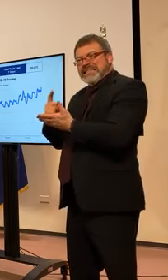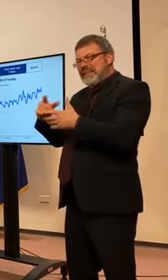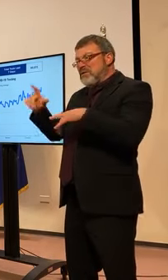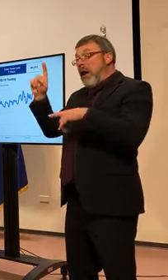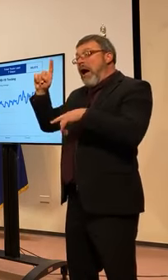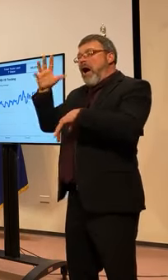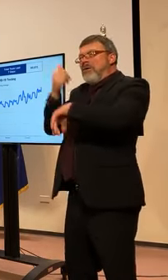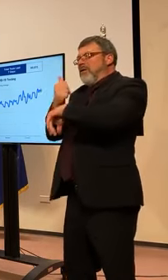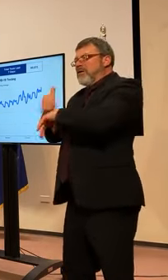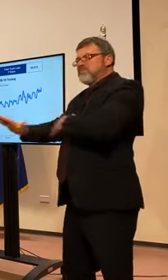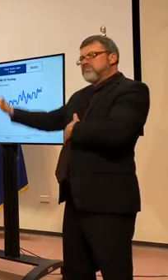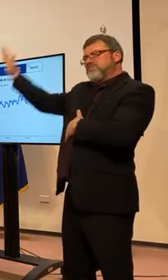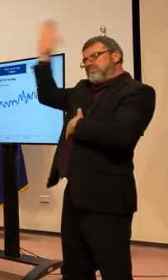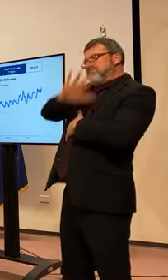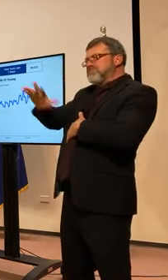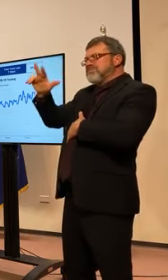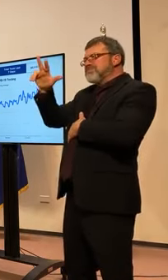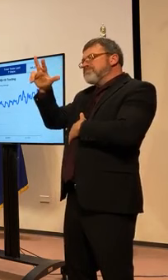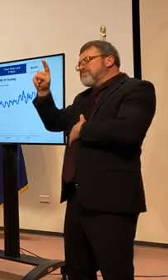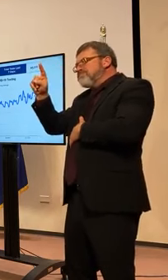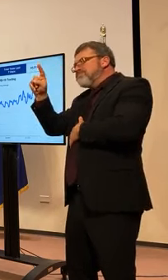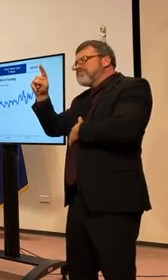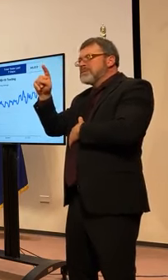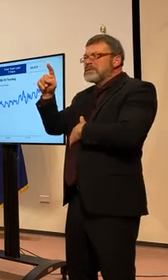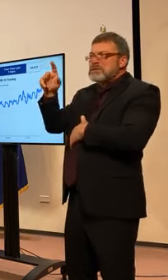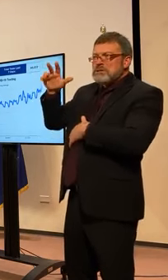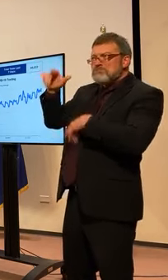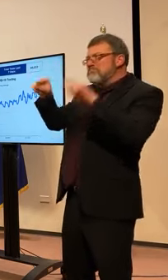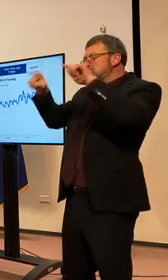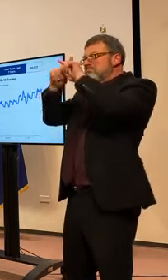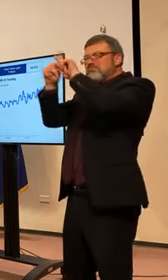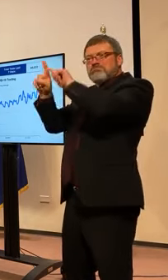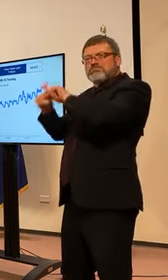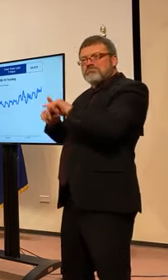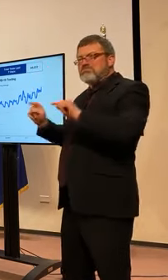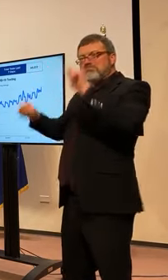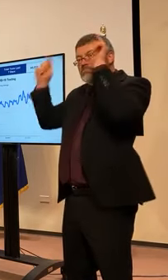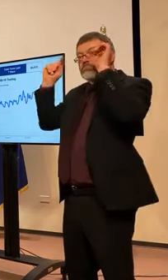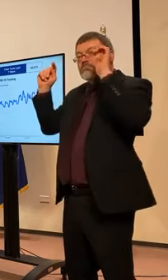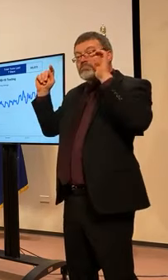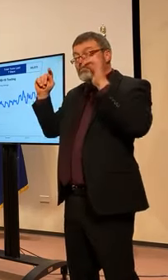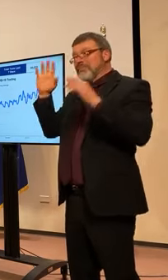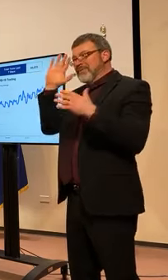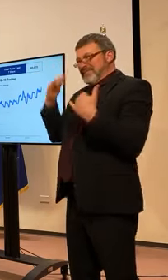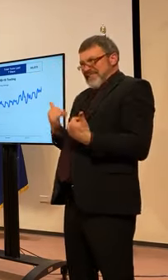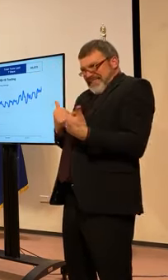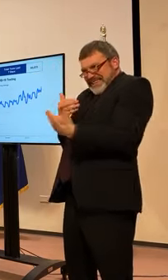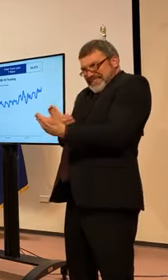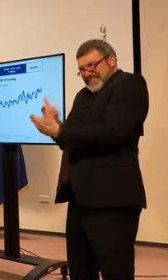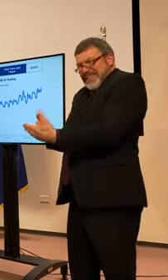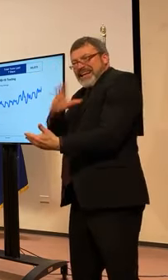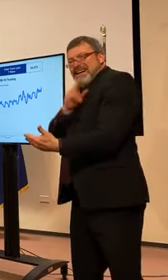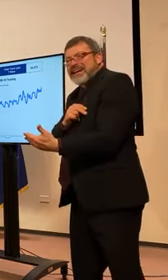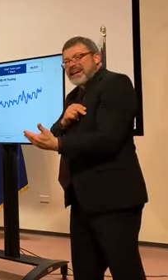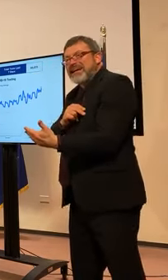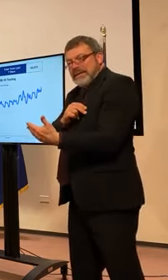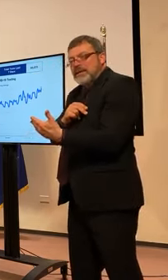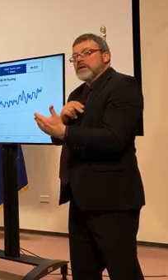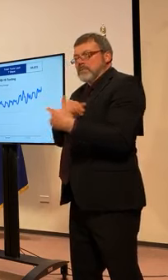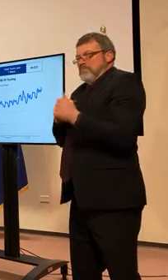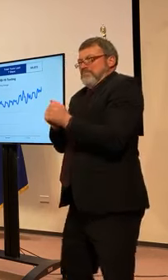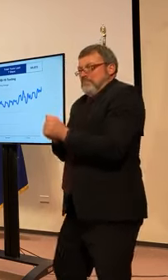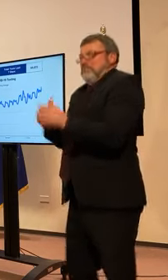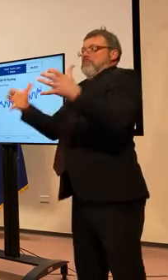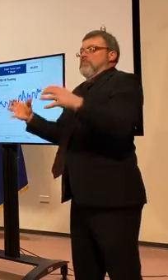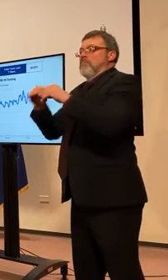offer testing on multiple days. During this holiday season, we are increasing the number of COVID testing sites,